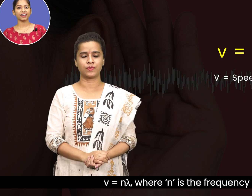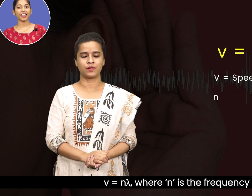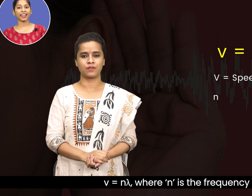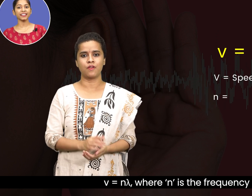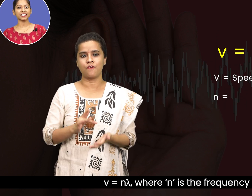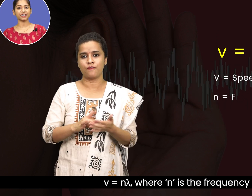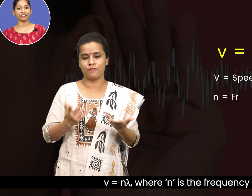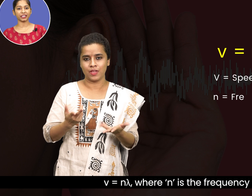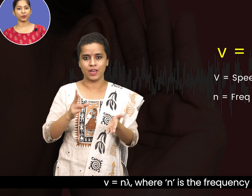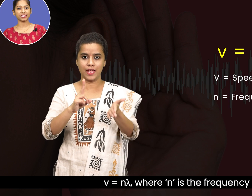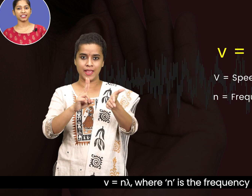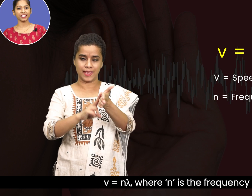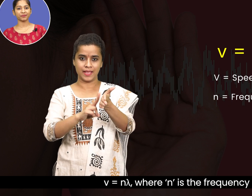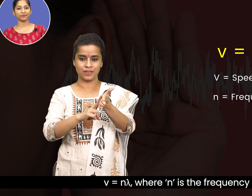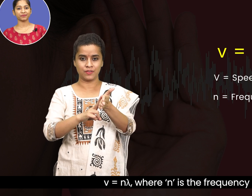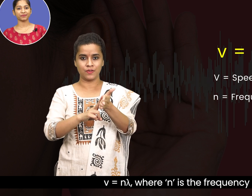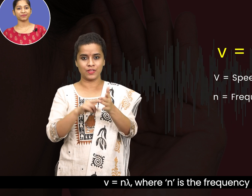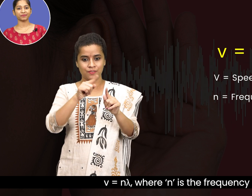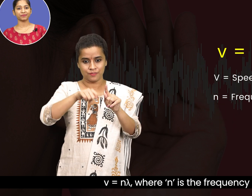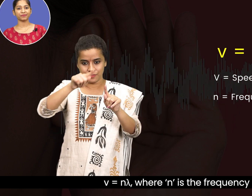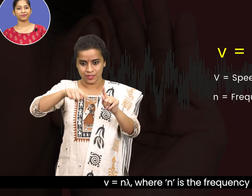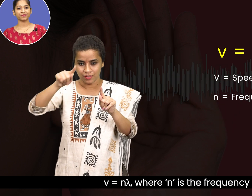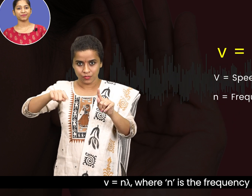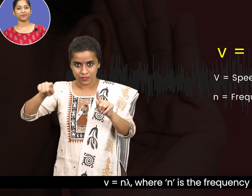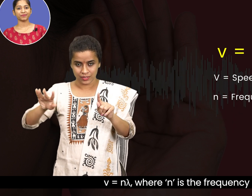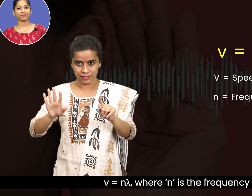where N is the frequency